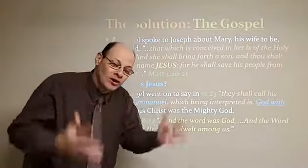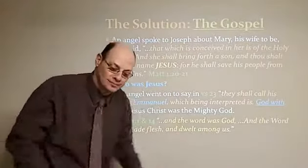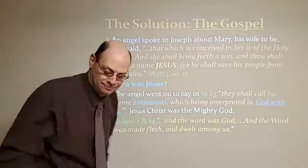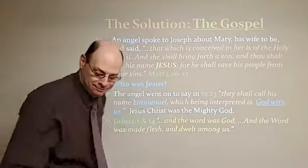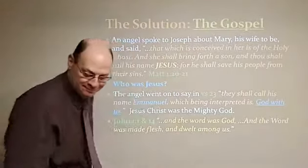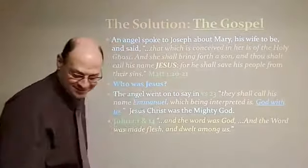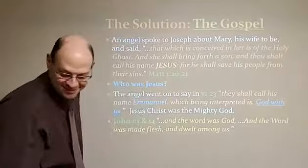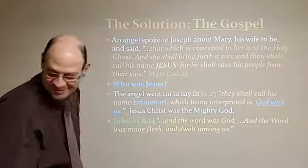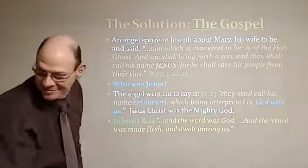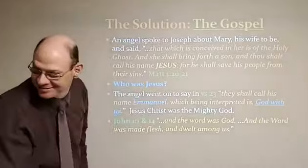hallelujah